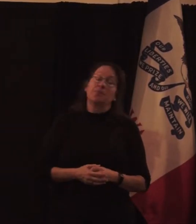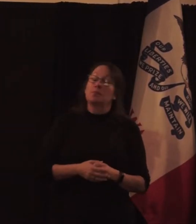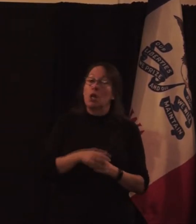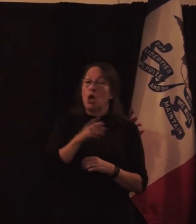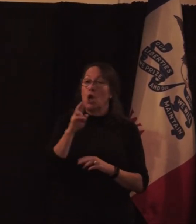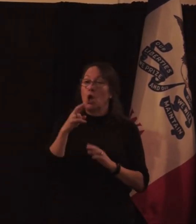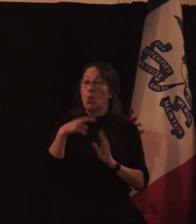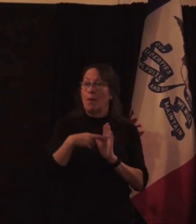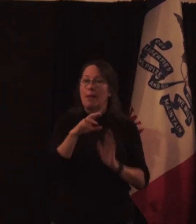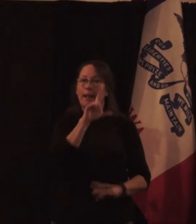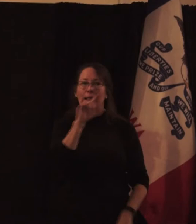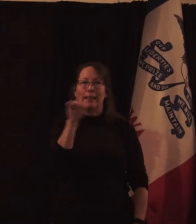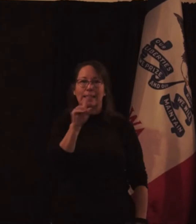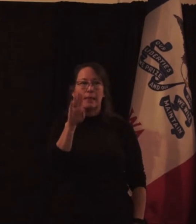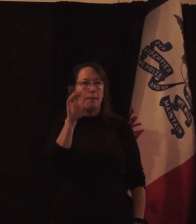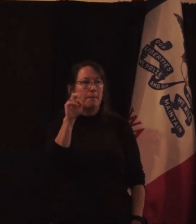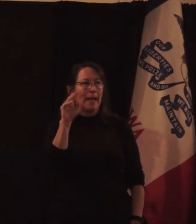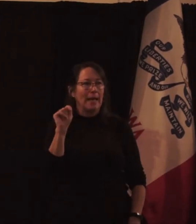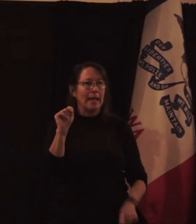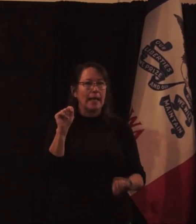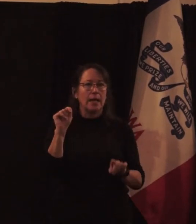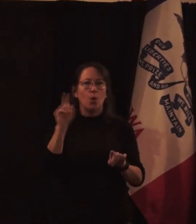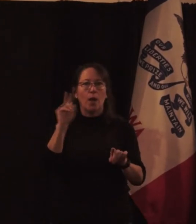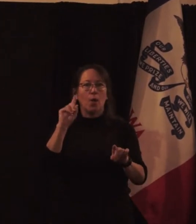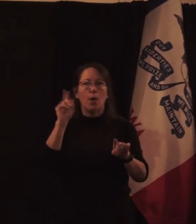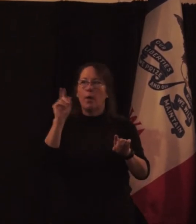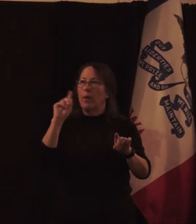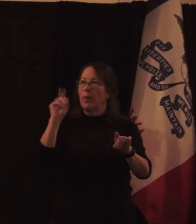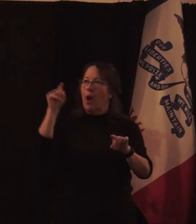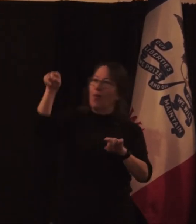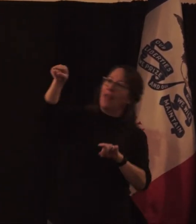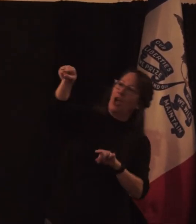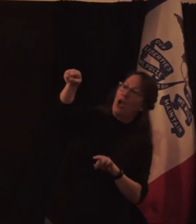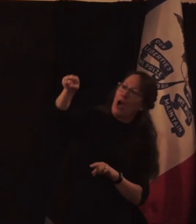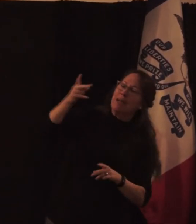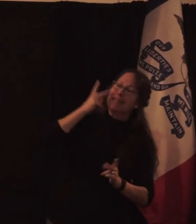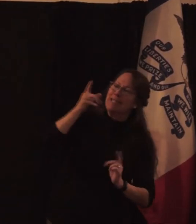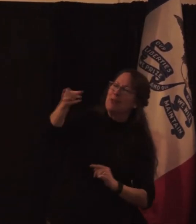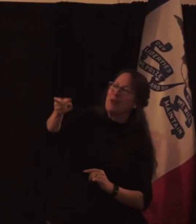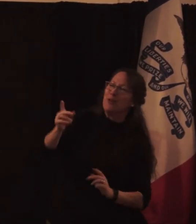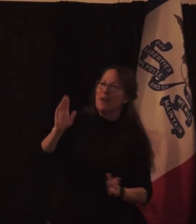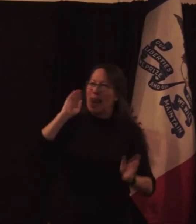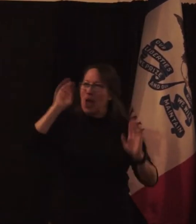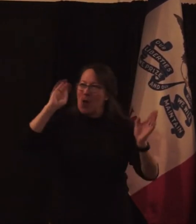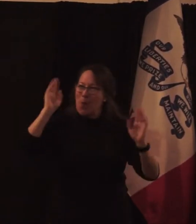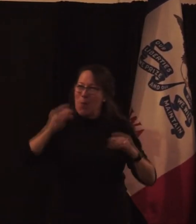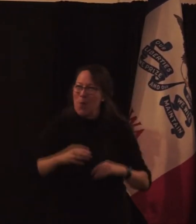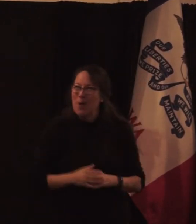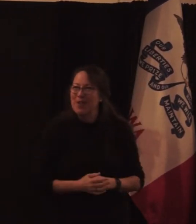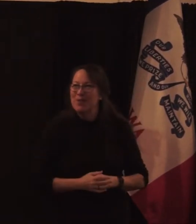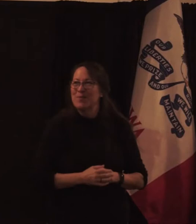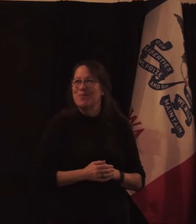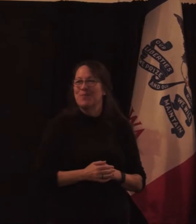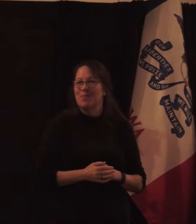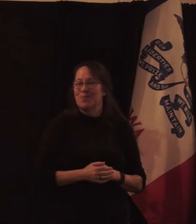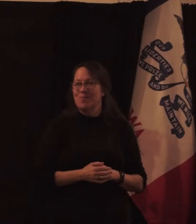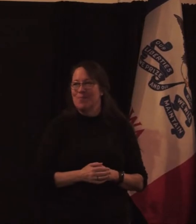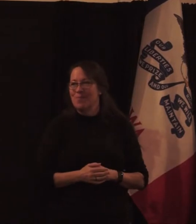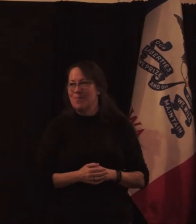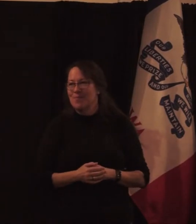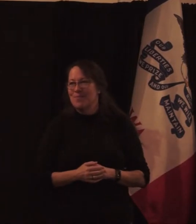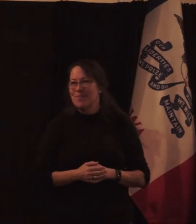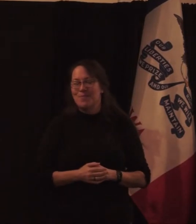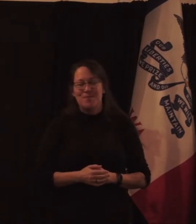And Representative Liz Bennett. Where? Oh, right back here. Hi, Liz. Very great. That's